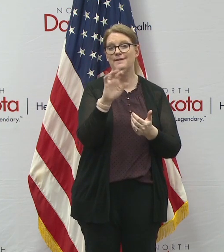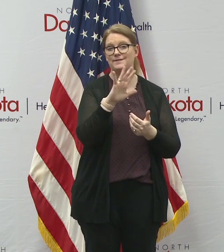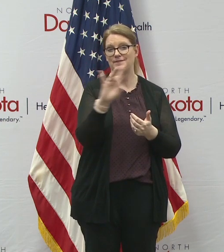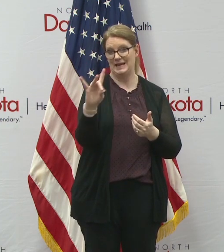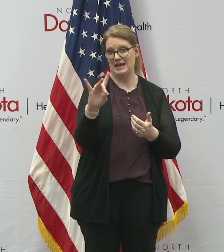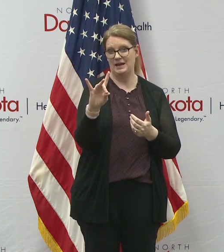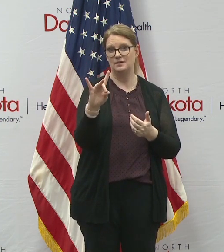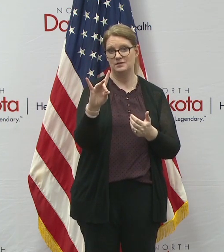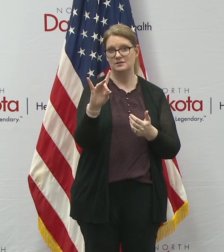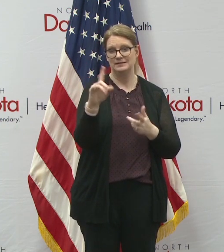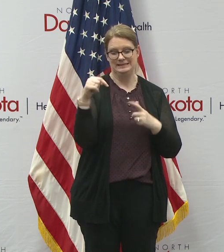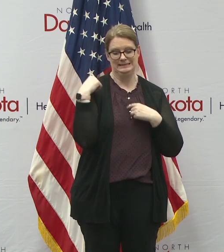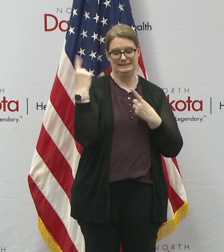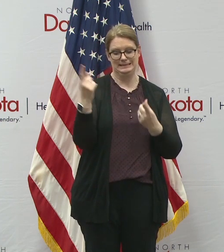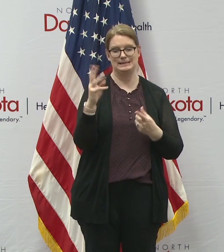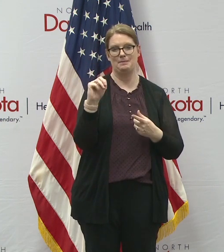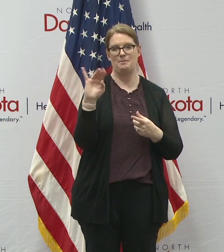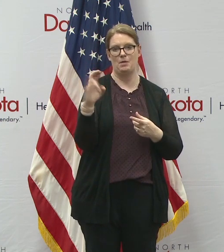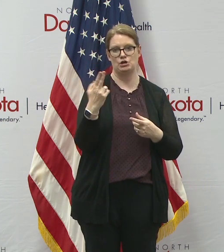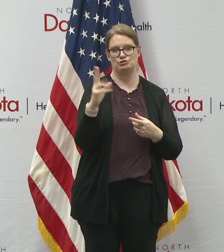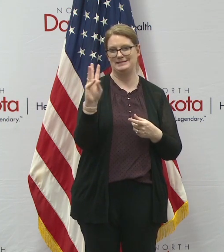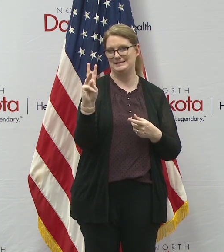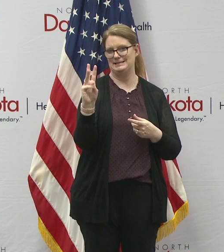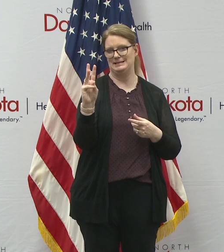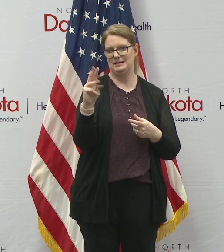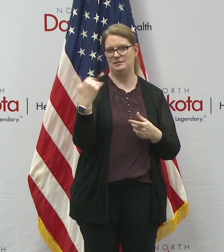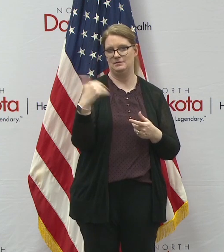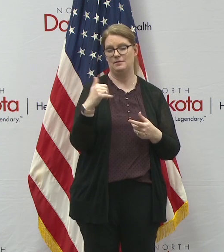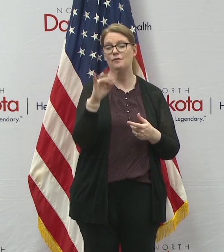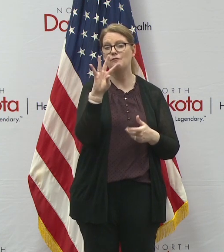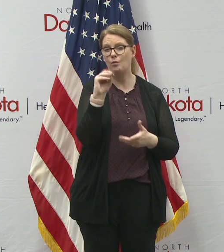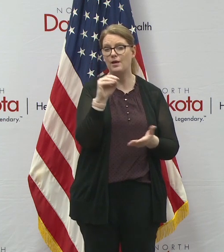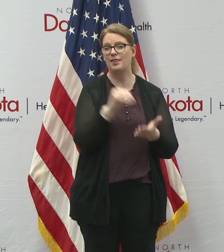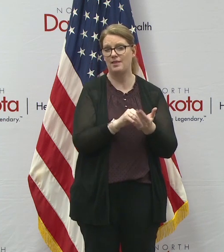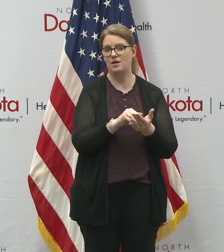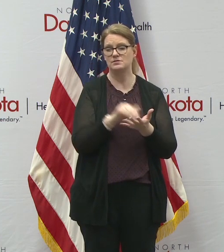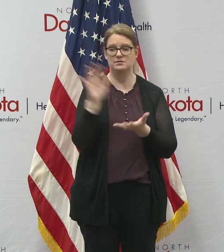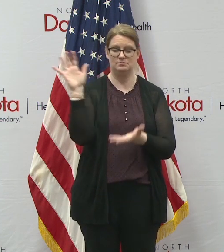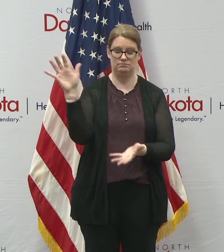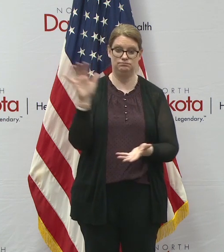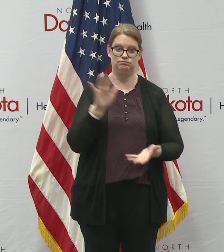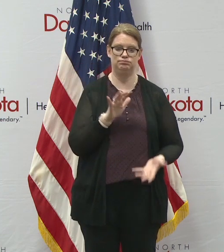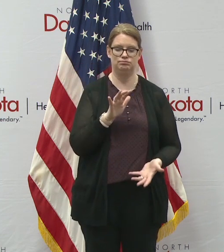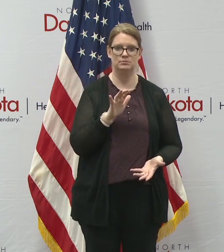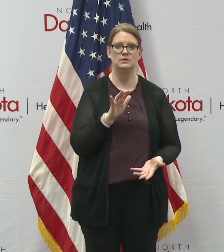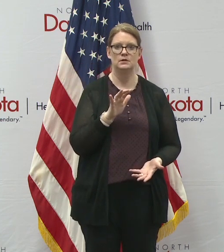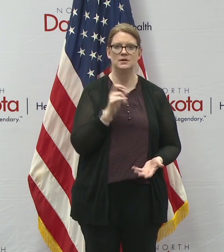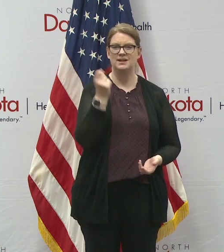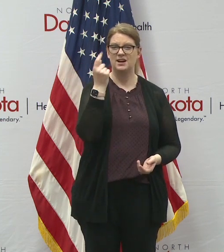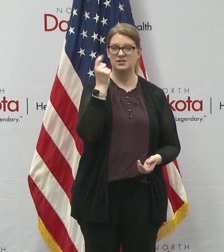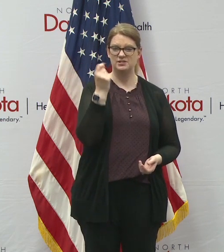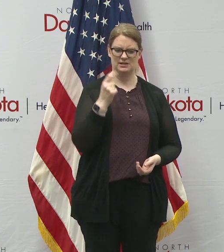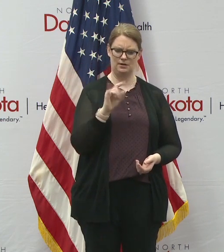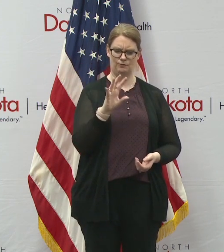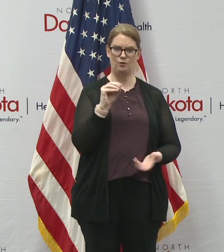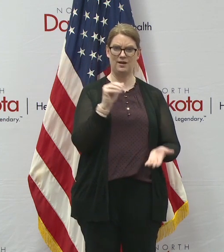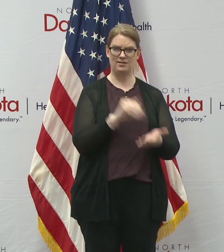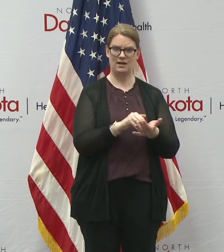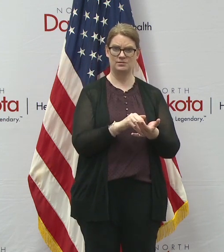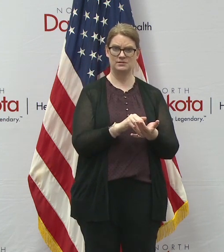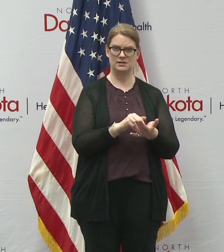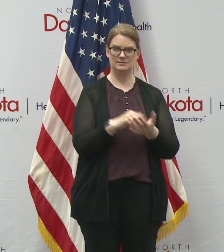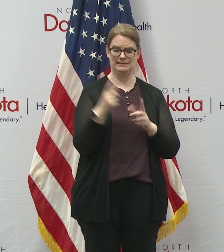40,458 for claims filed since March 16th. Again, that is 2 years worth